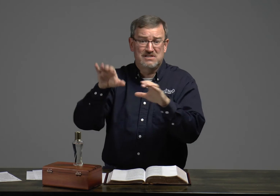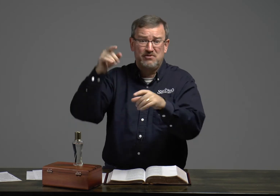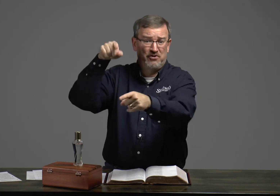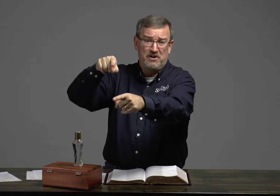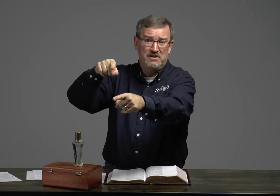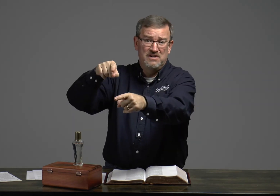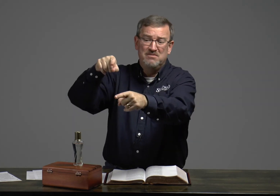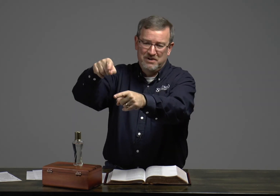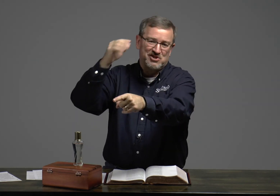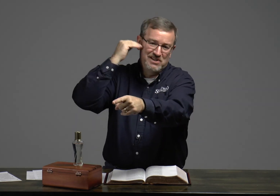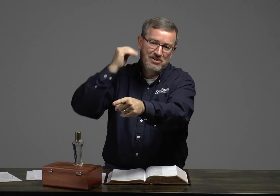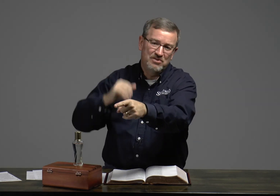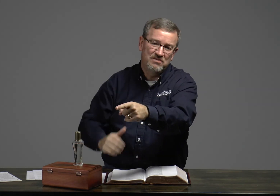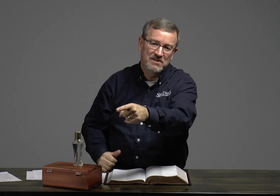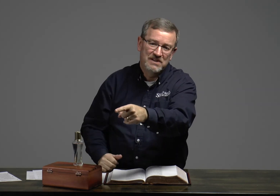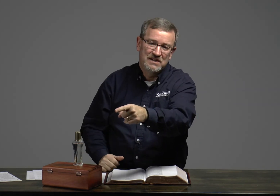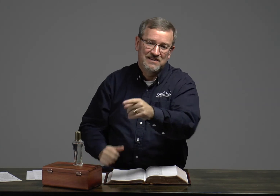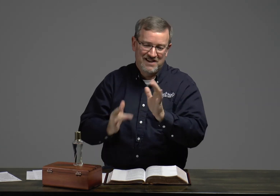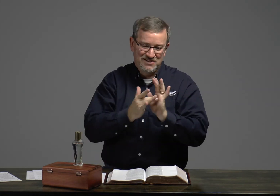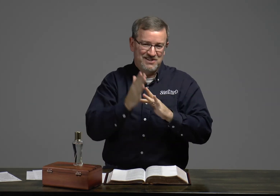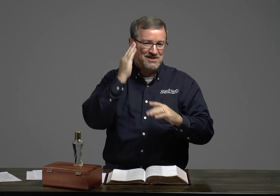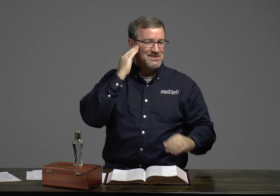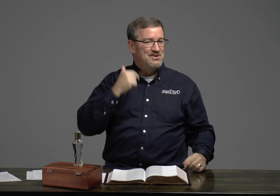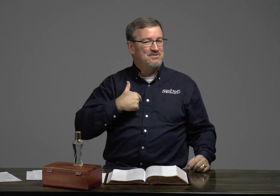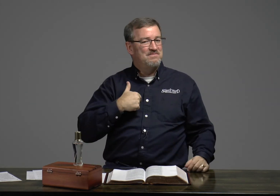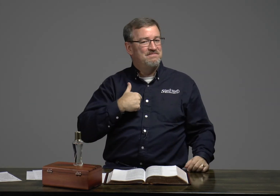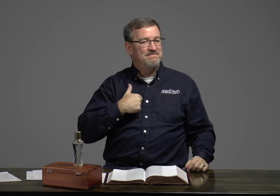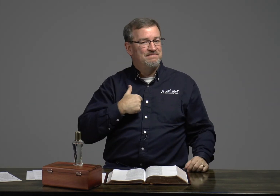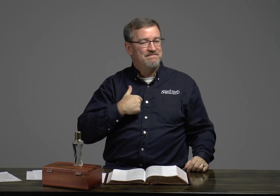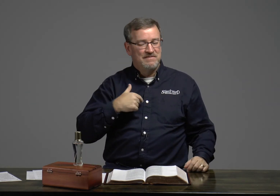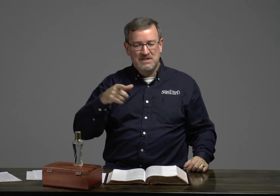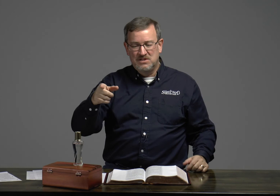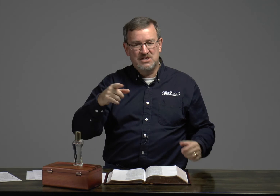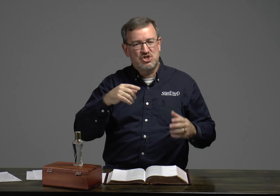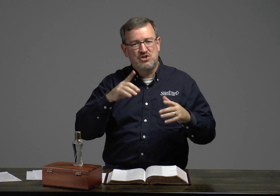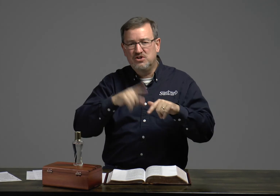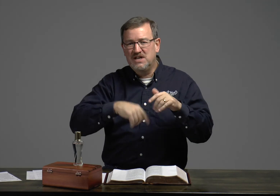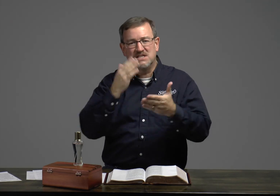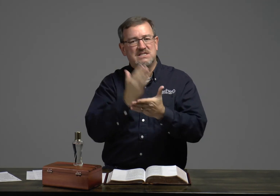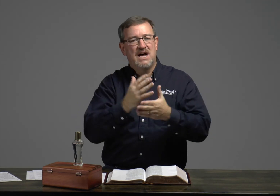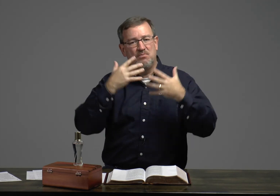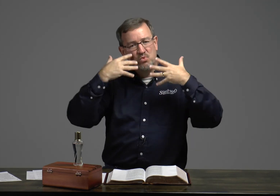for her, but she knew, and Jesus knew, that she could not stop